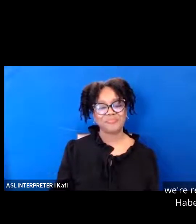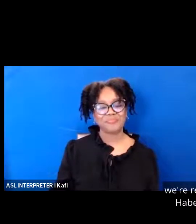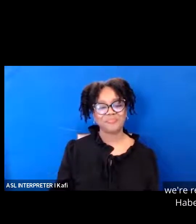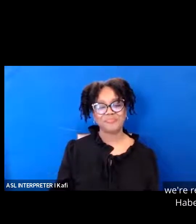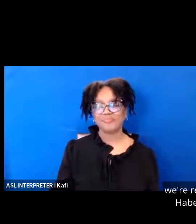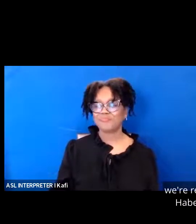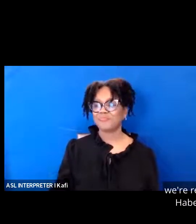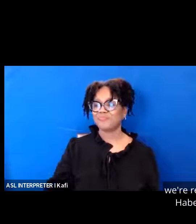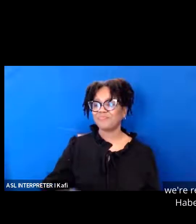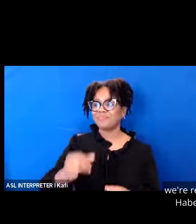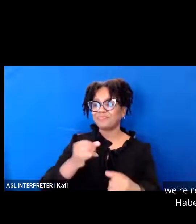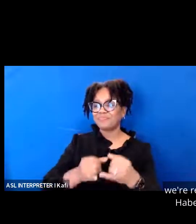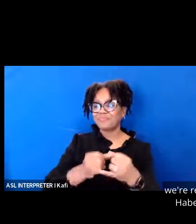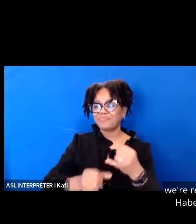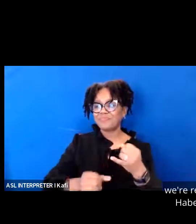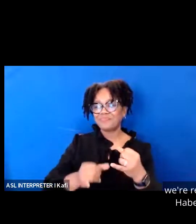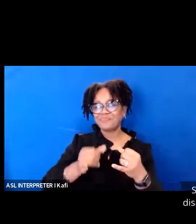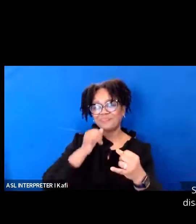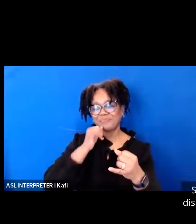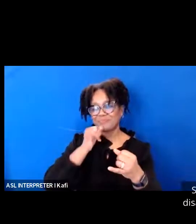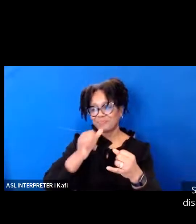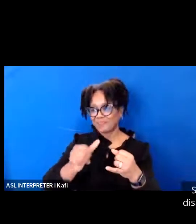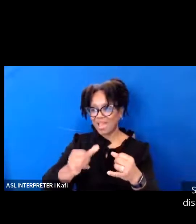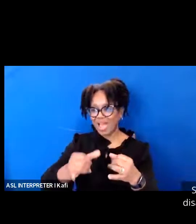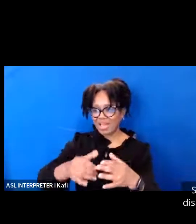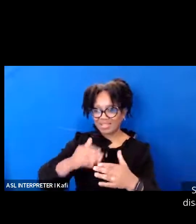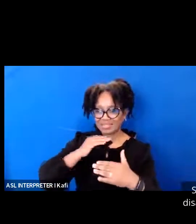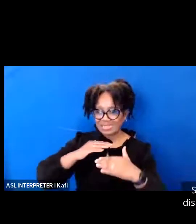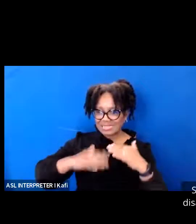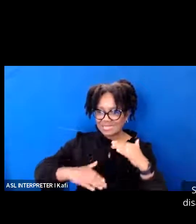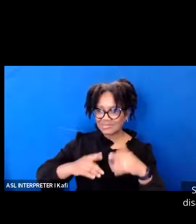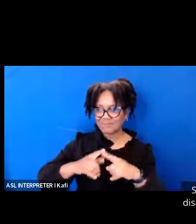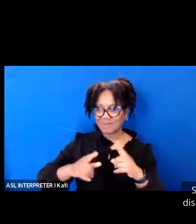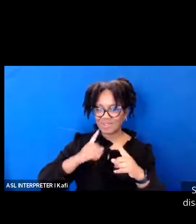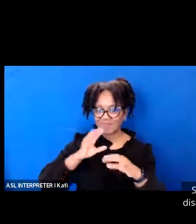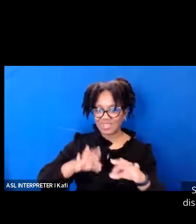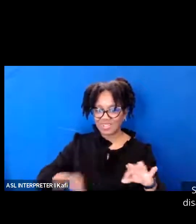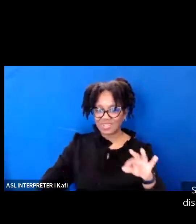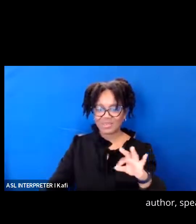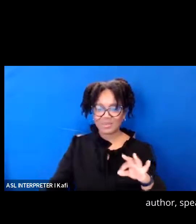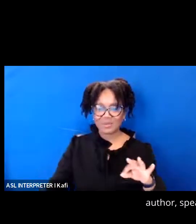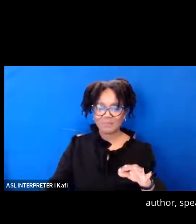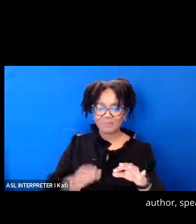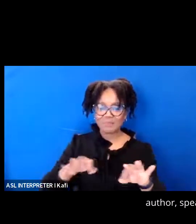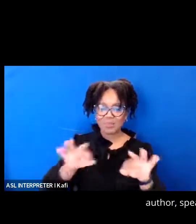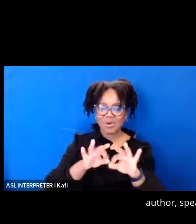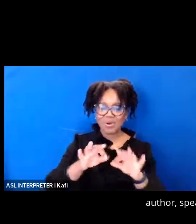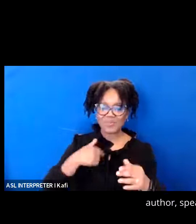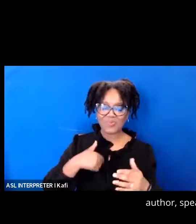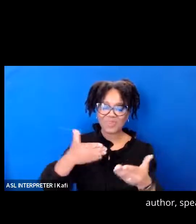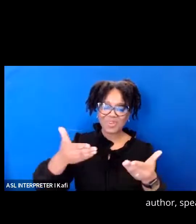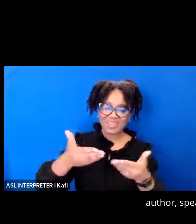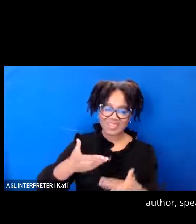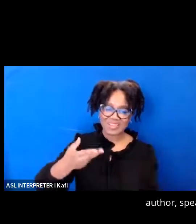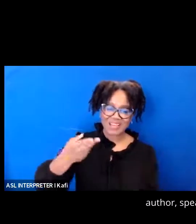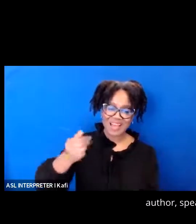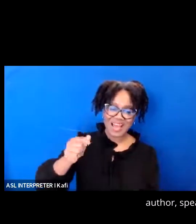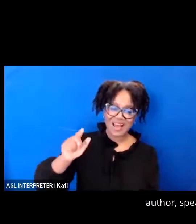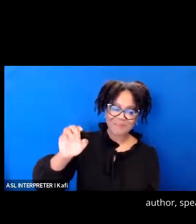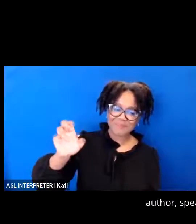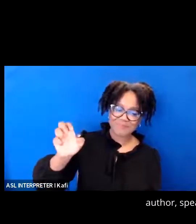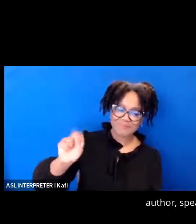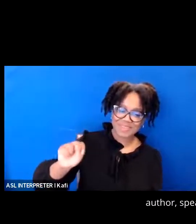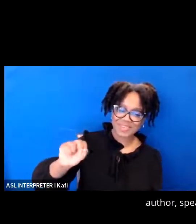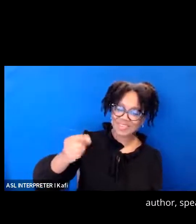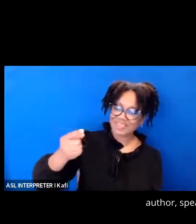having girma to the stage she's an incredible disability rights lawyer author speaker and